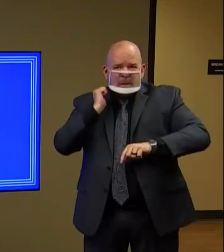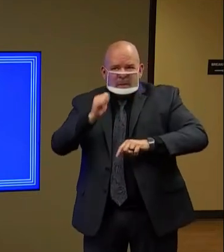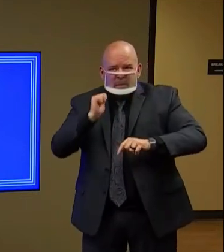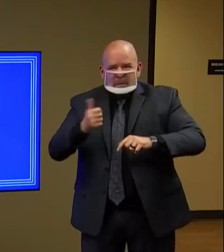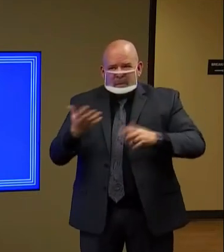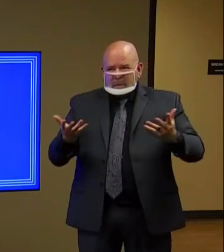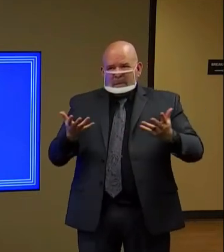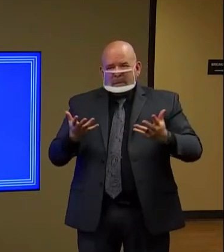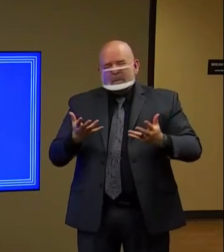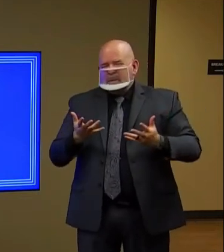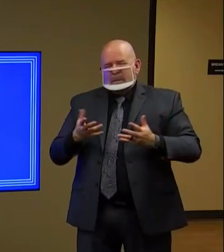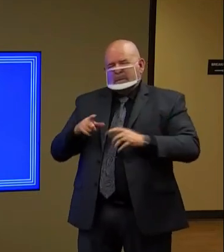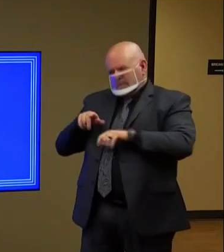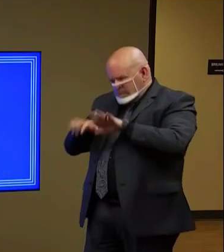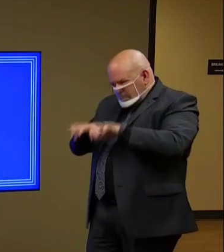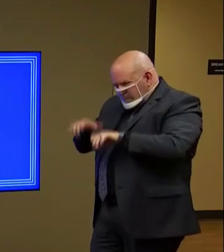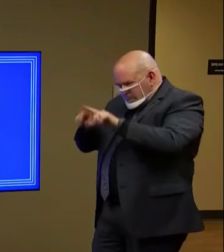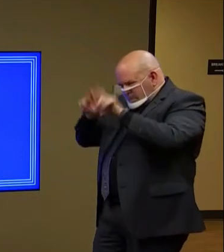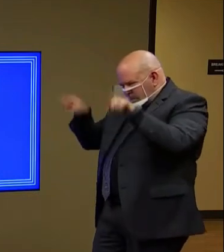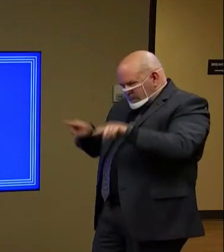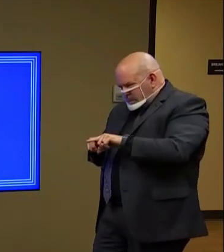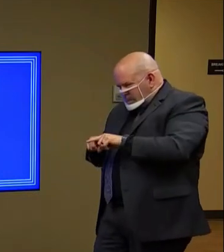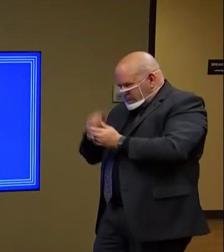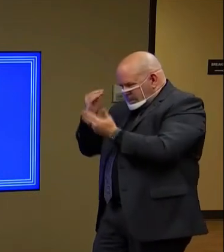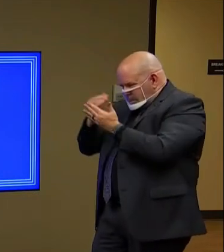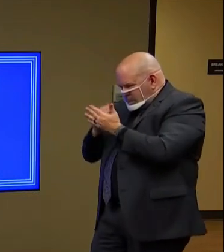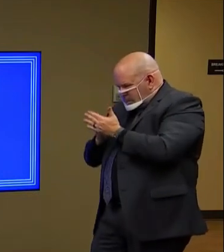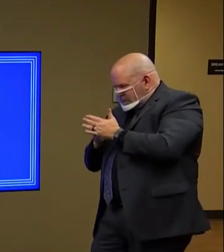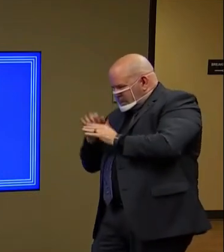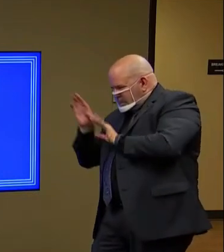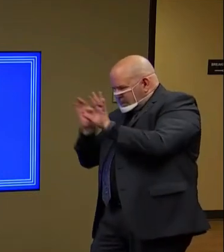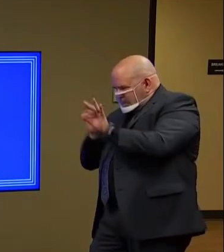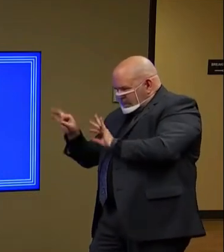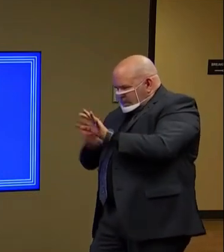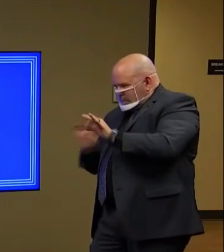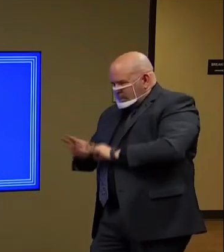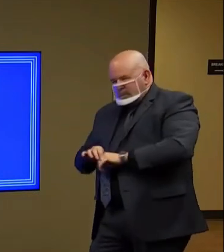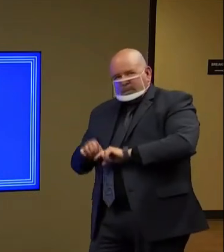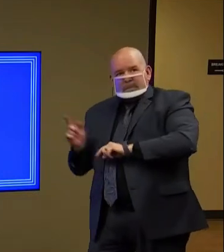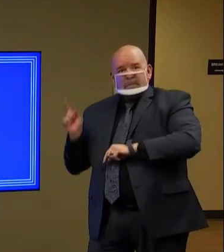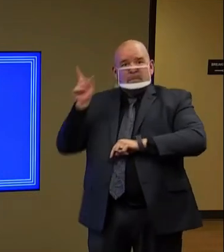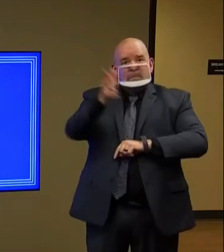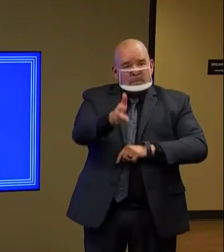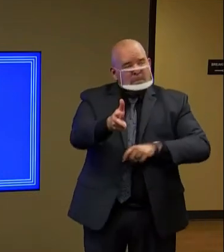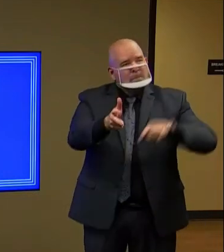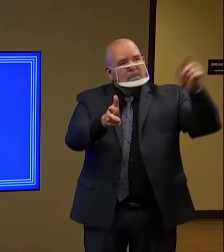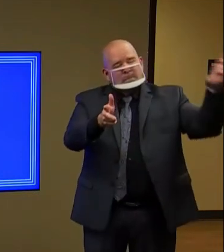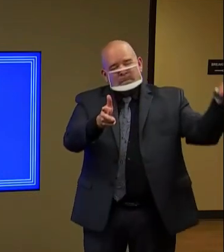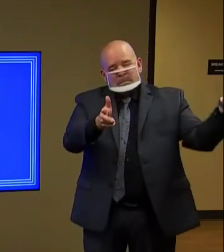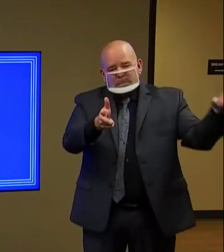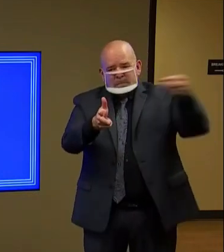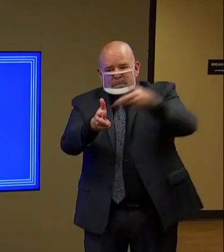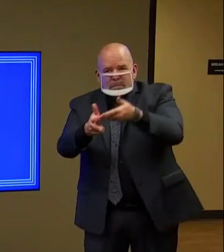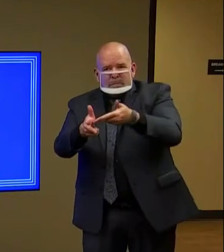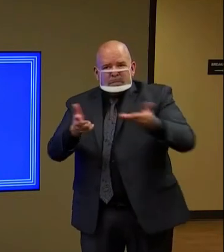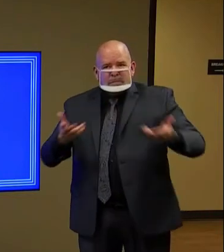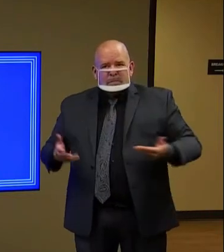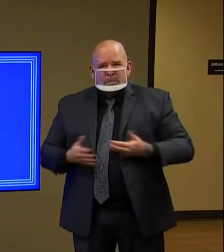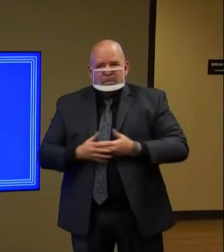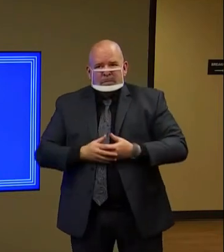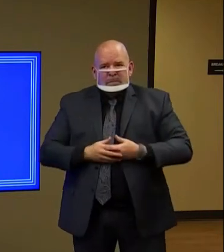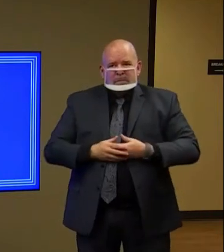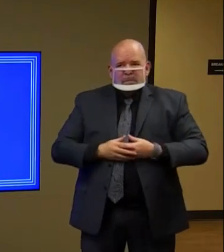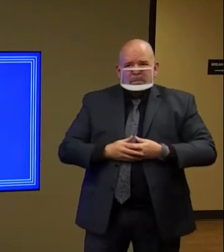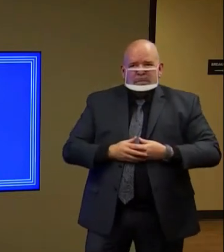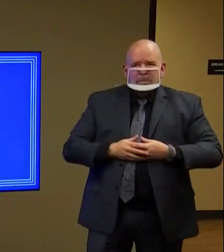Do we have any guess of how many beds can we add in case we are like 30 or I don't remember the exact